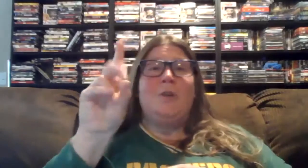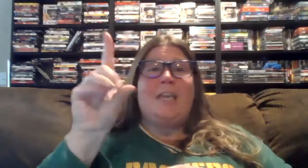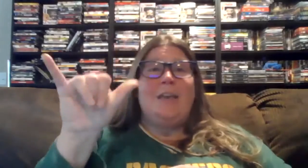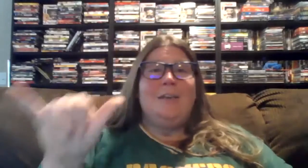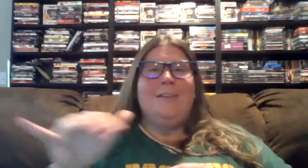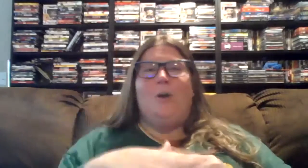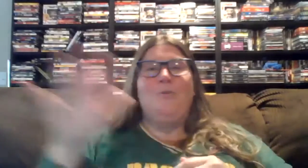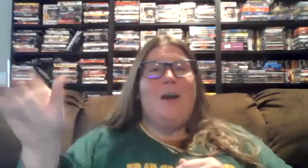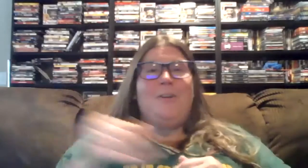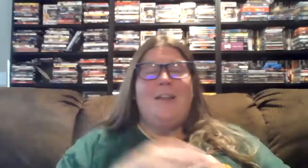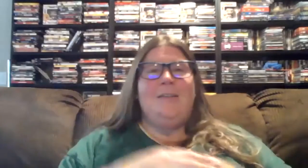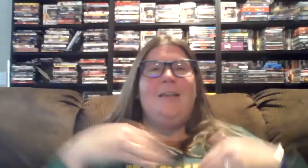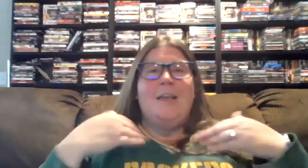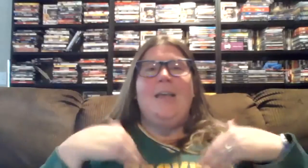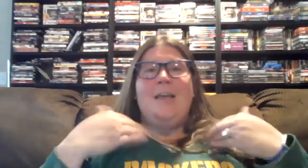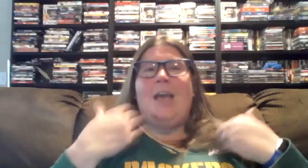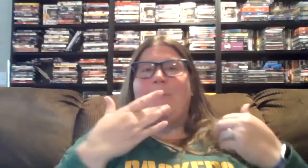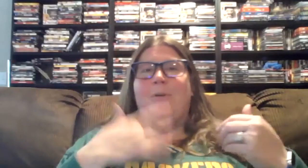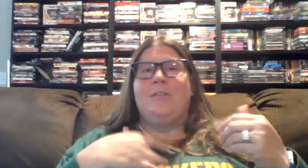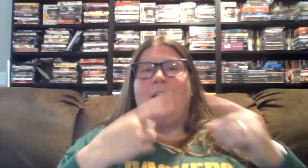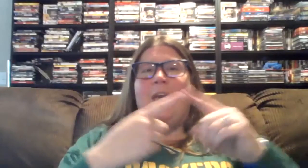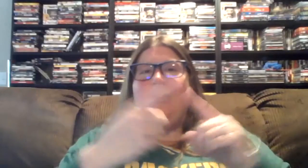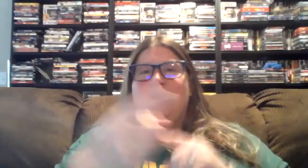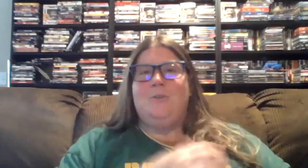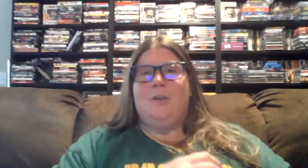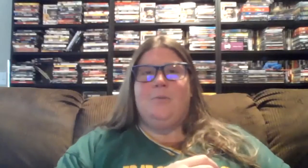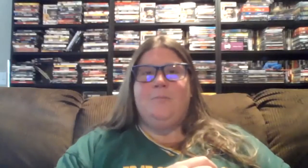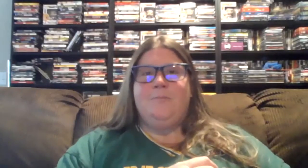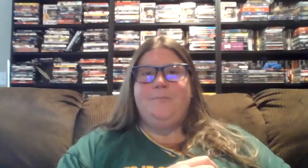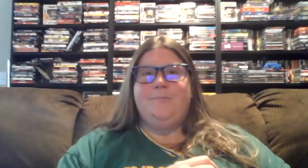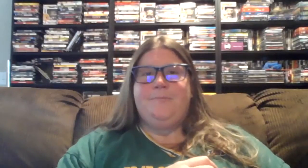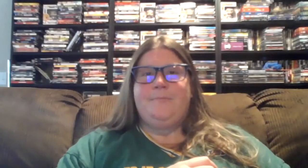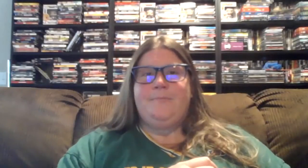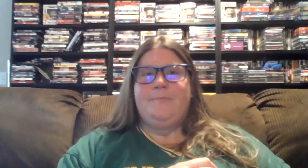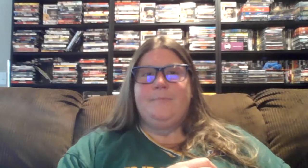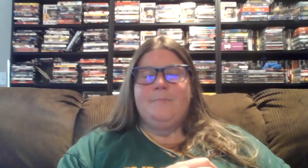Judy or whoever it is. Happy birthday to you.